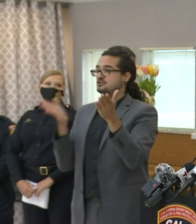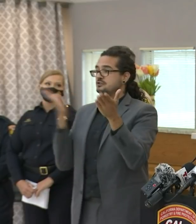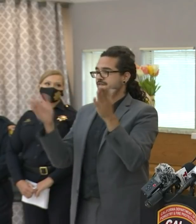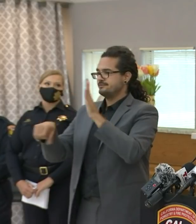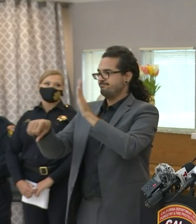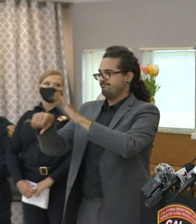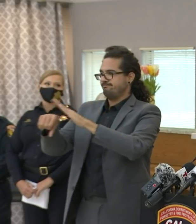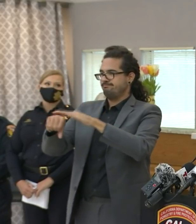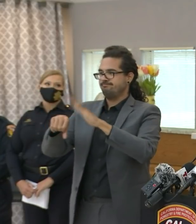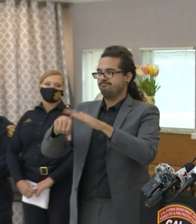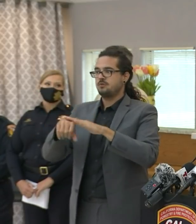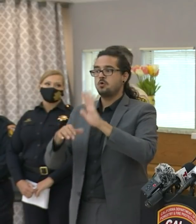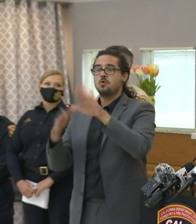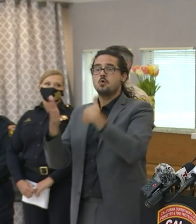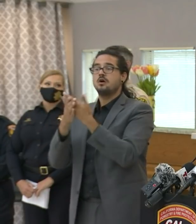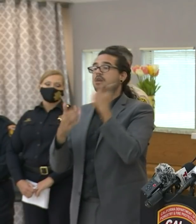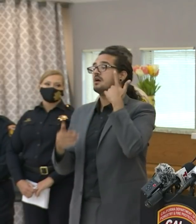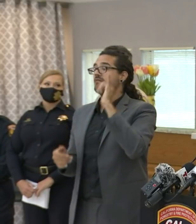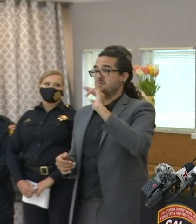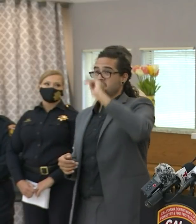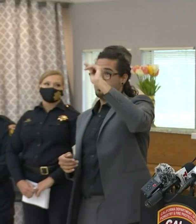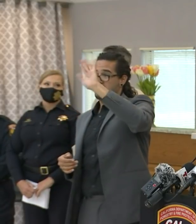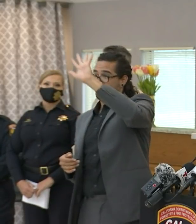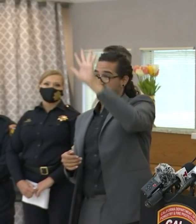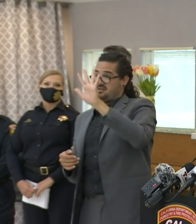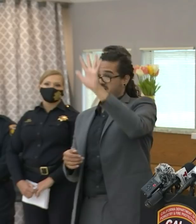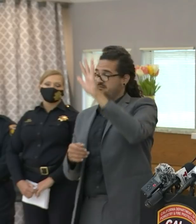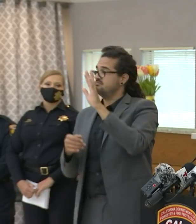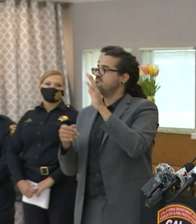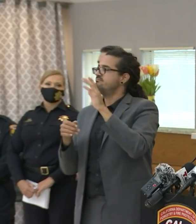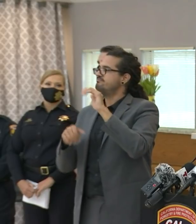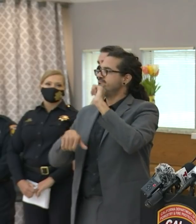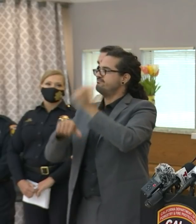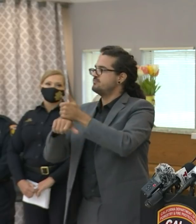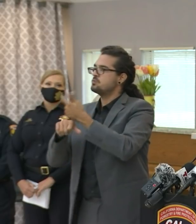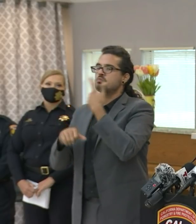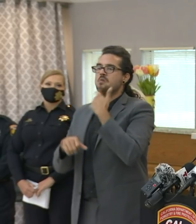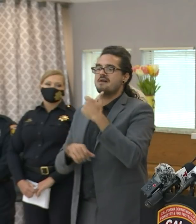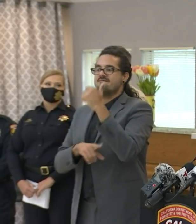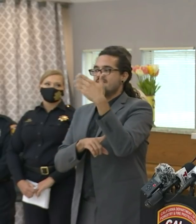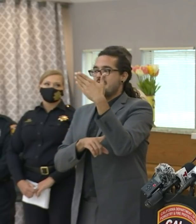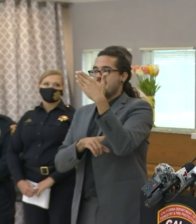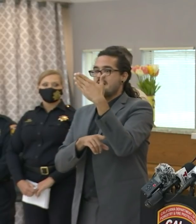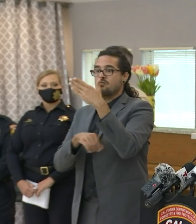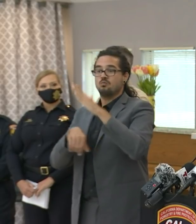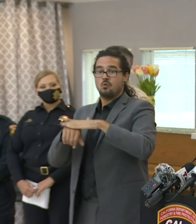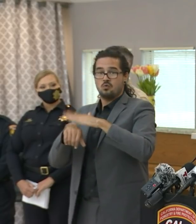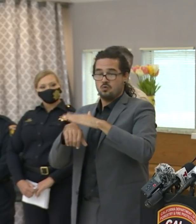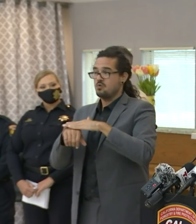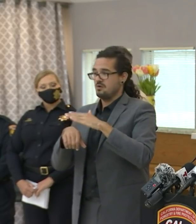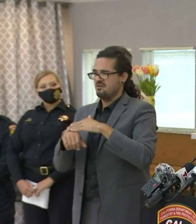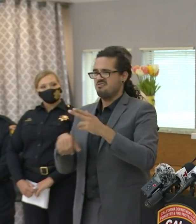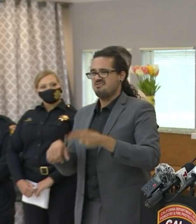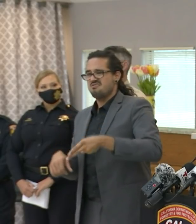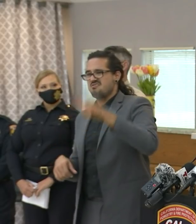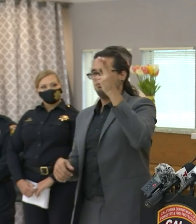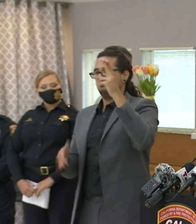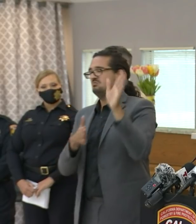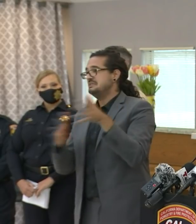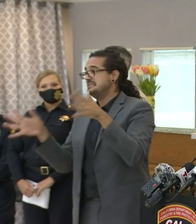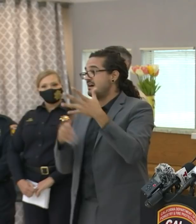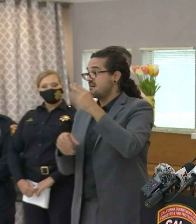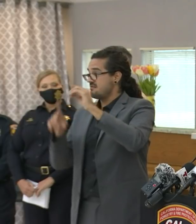of California into a red flag warning for a 48-hour period for potential thunderstorm activity and dry